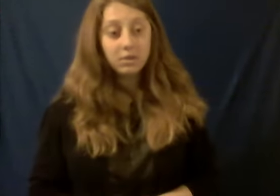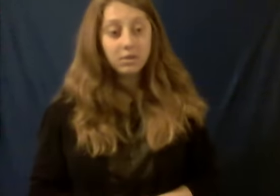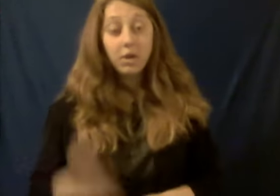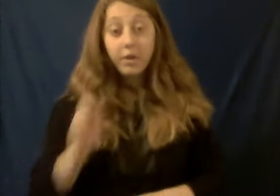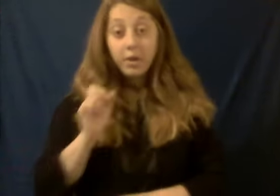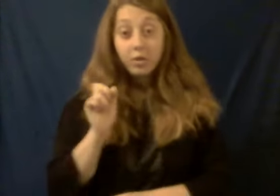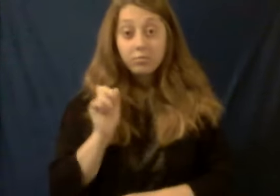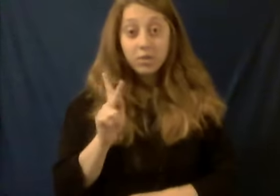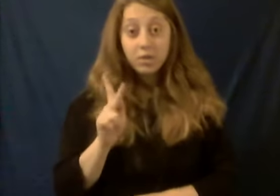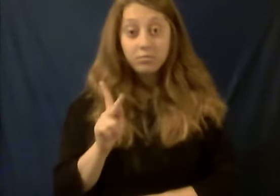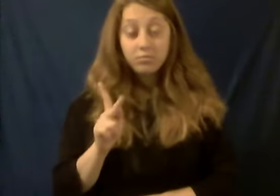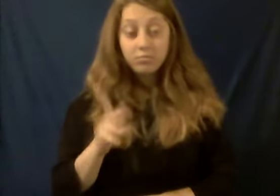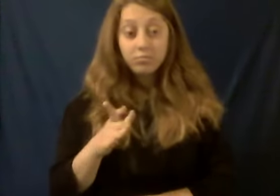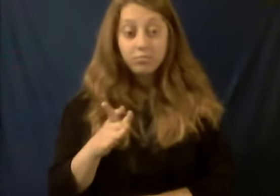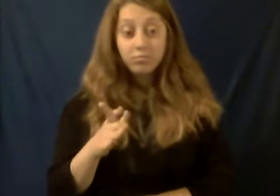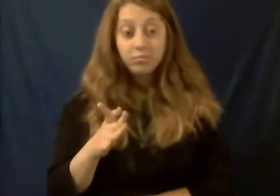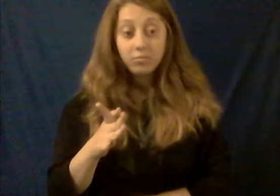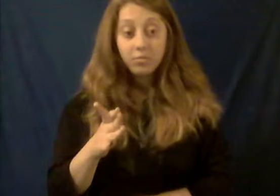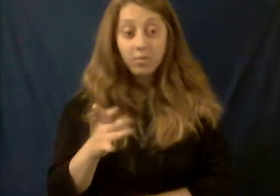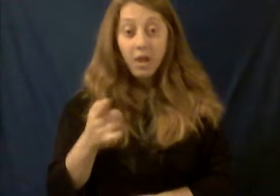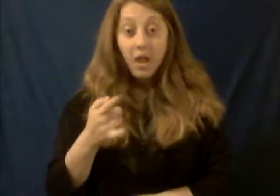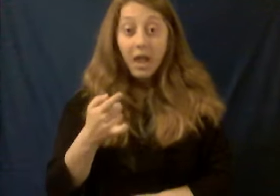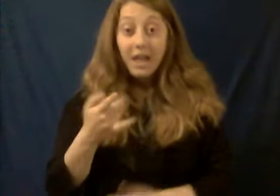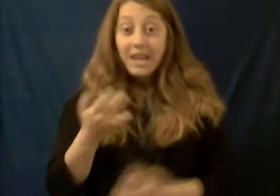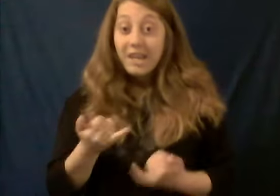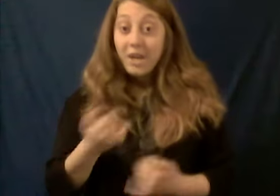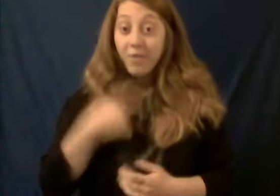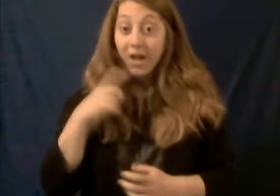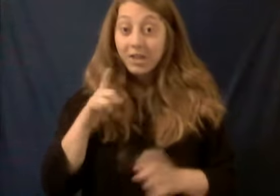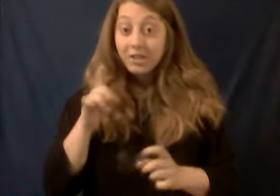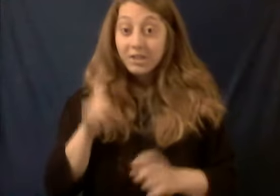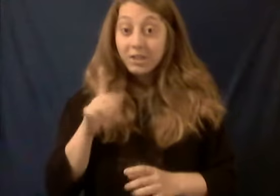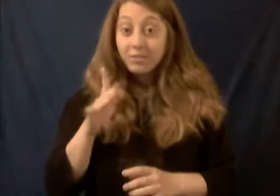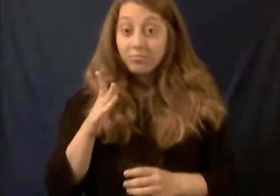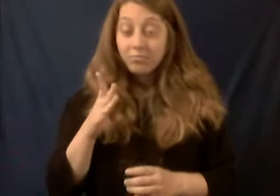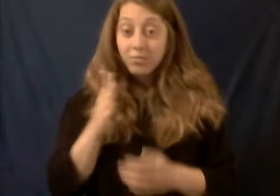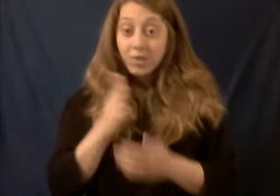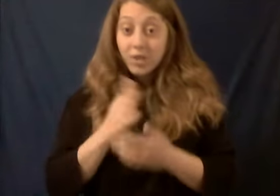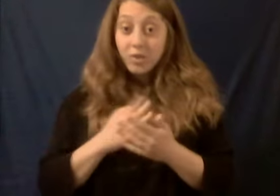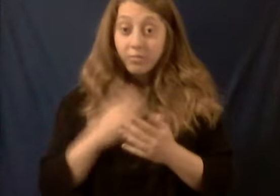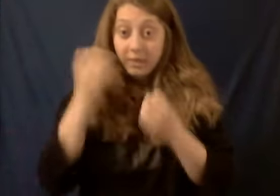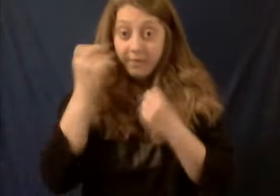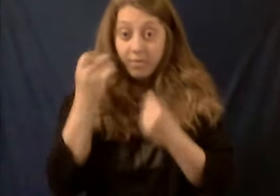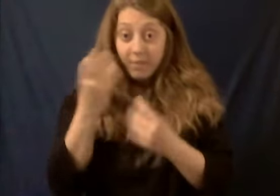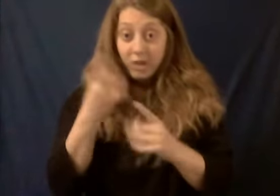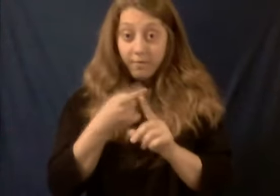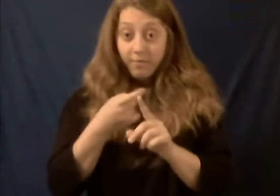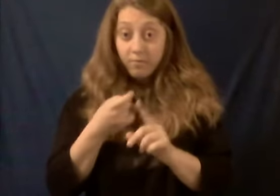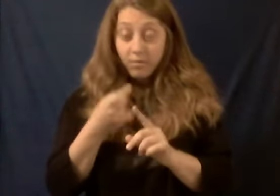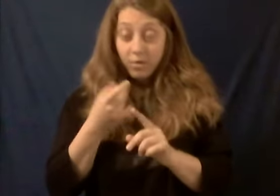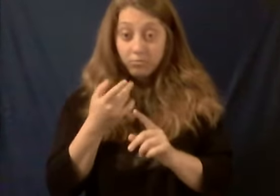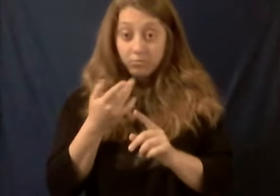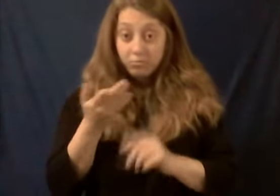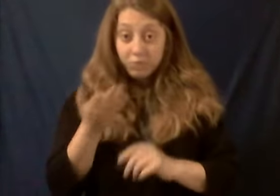Okay. Well, let me just get some information from you to start off, and we'll get the process of answering some questions